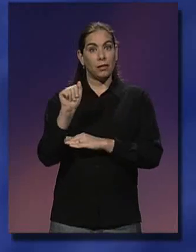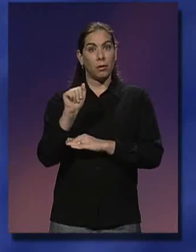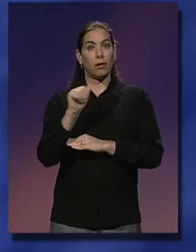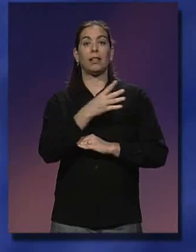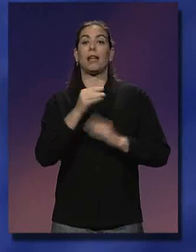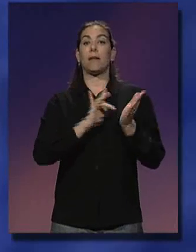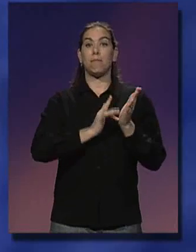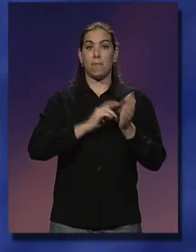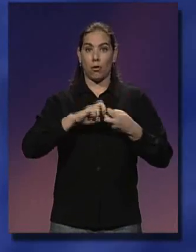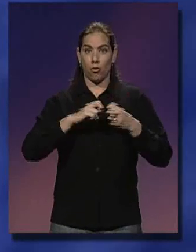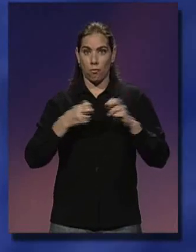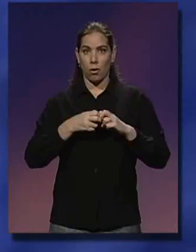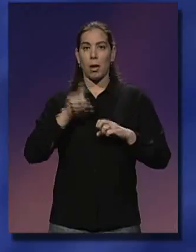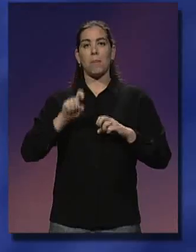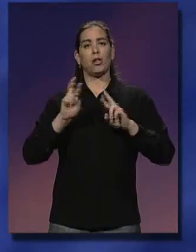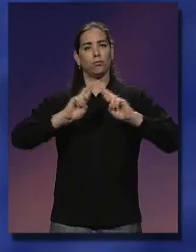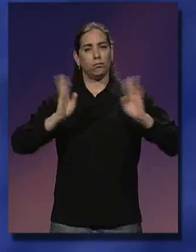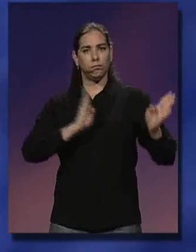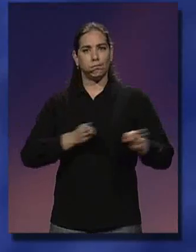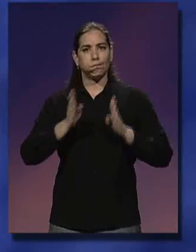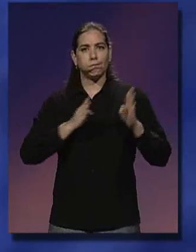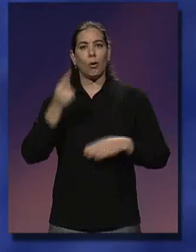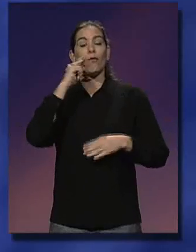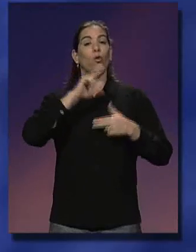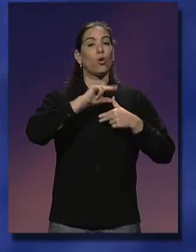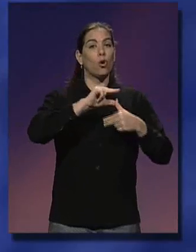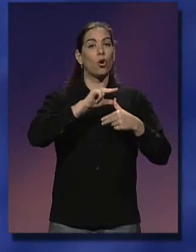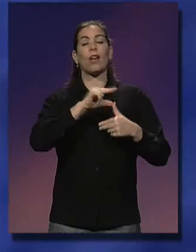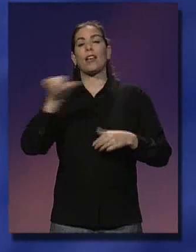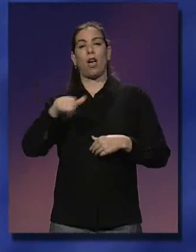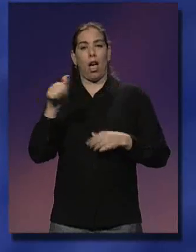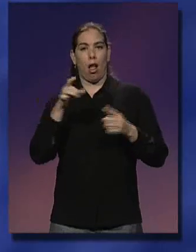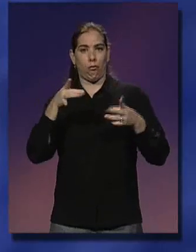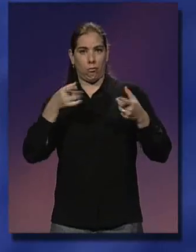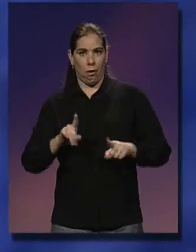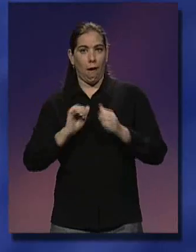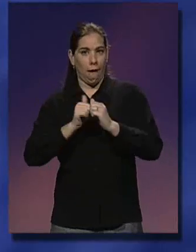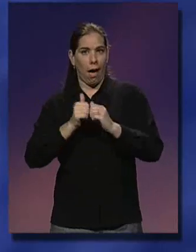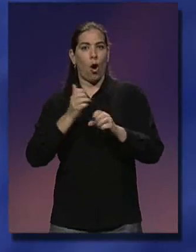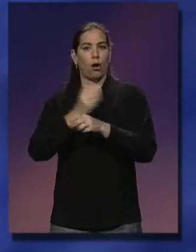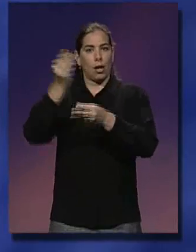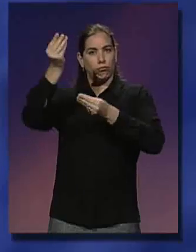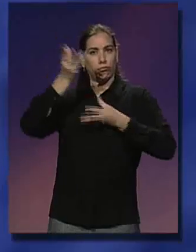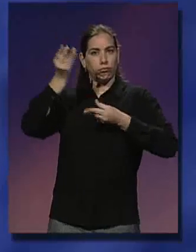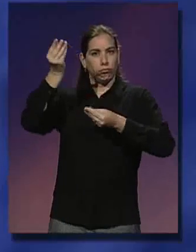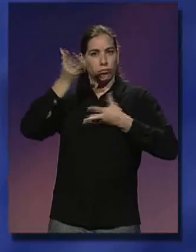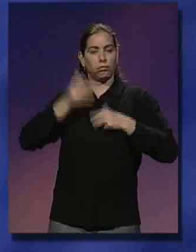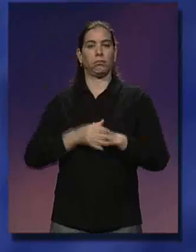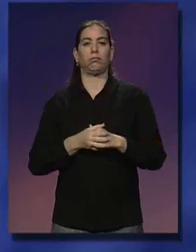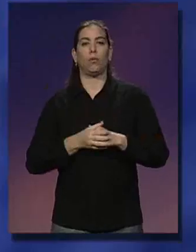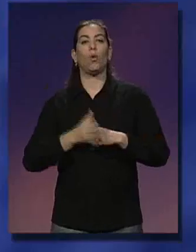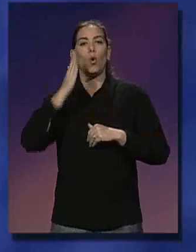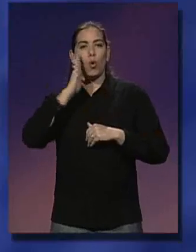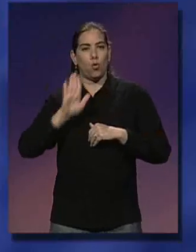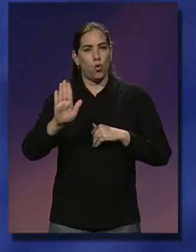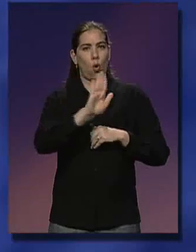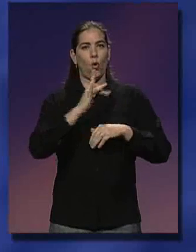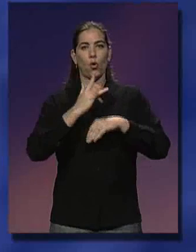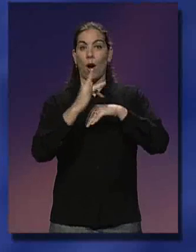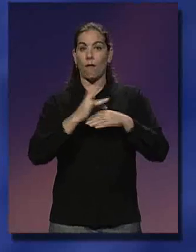health care needs can prepare for hurricanes and other disasters by becoming well informed, reviewing available